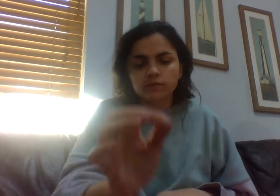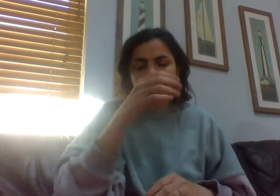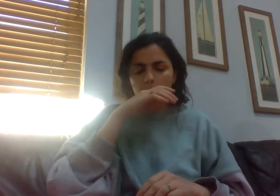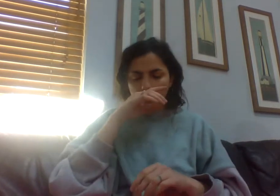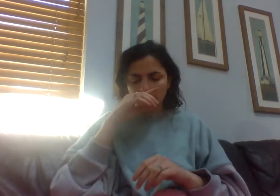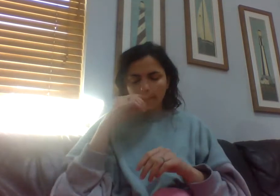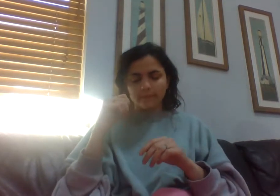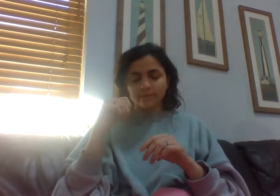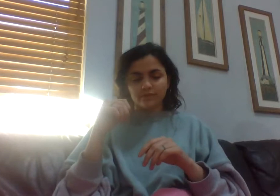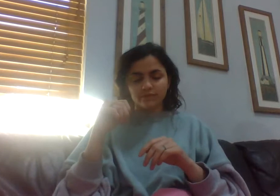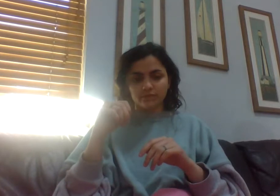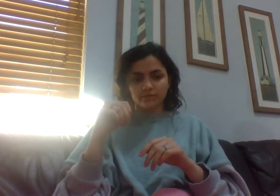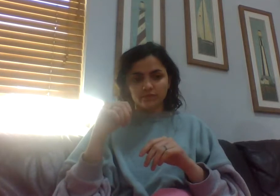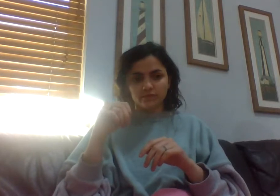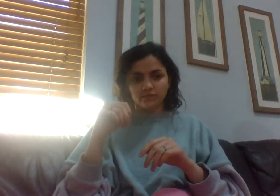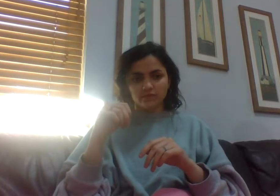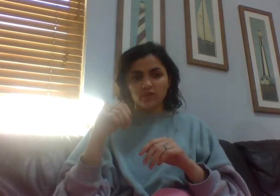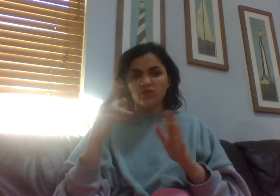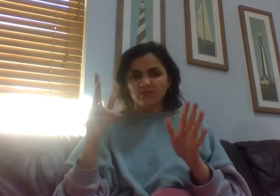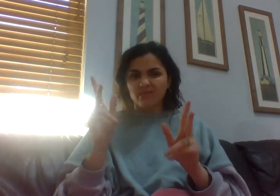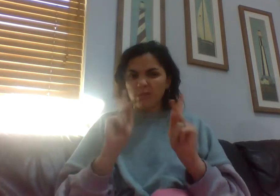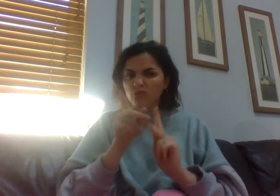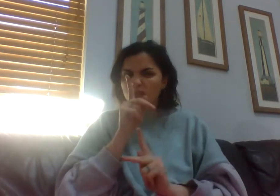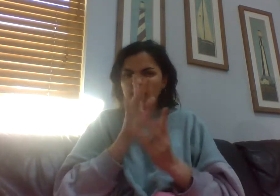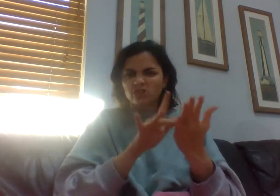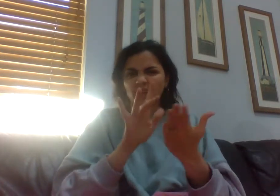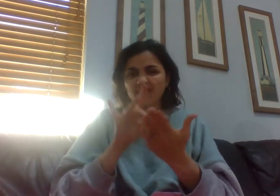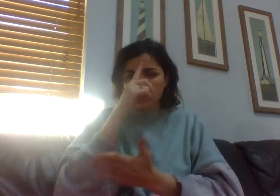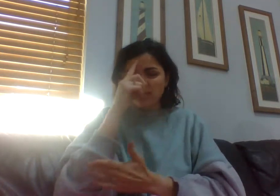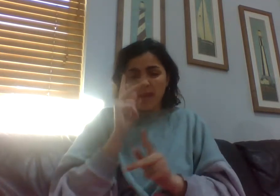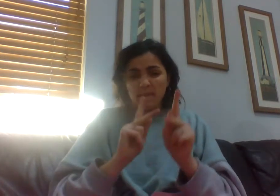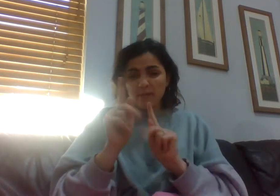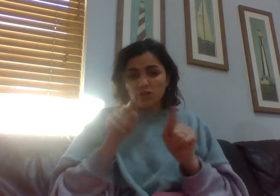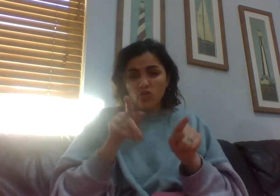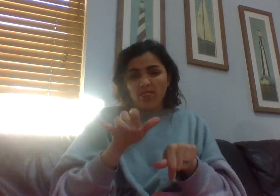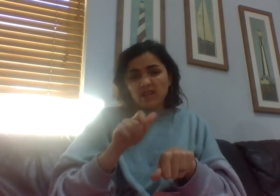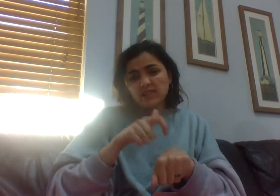the levels of exploitation that continue to